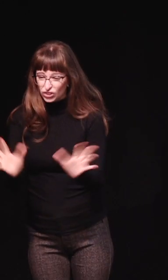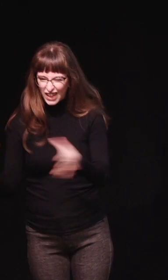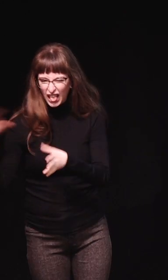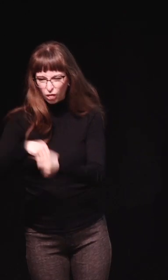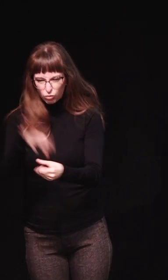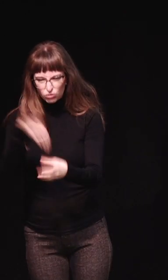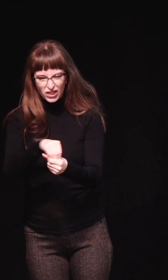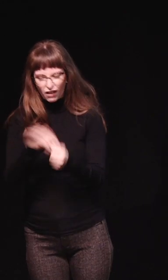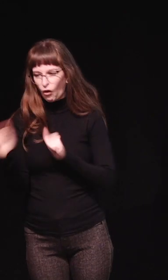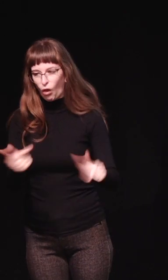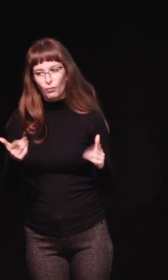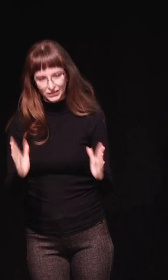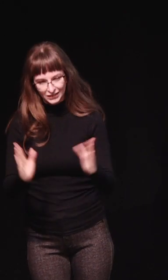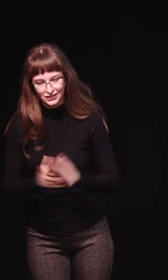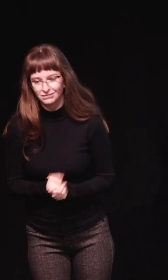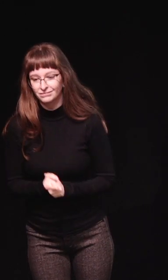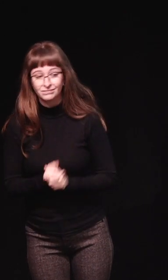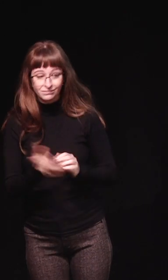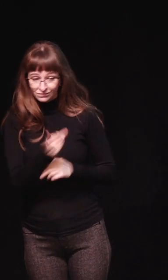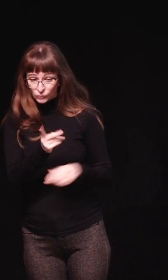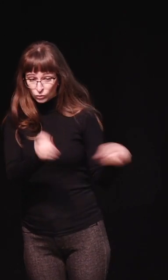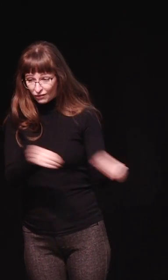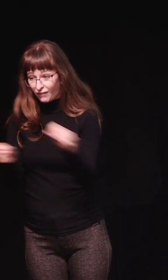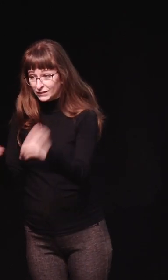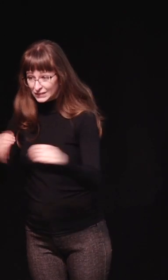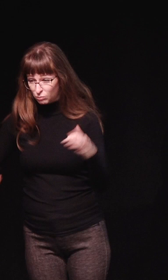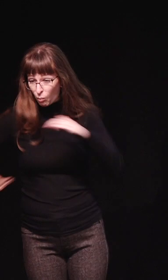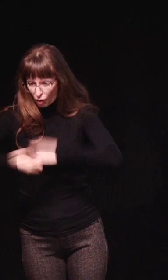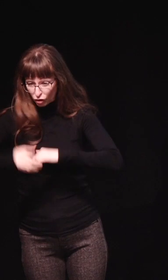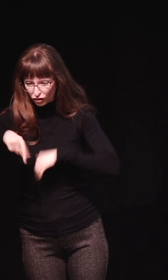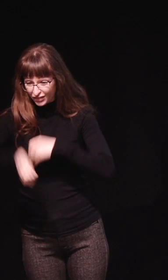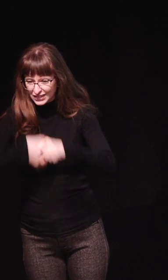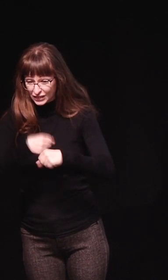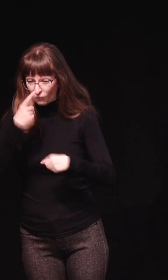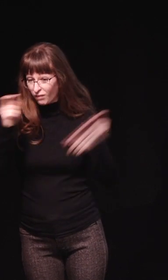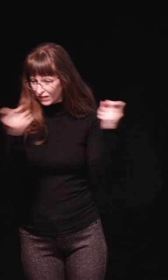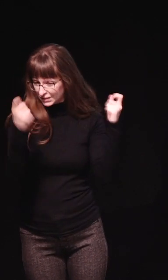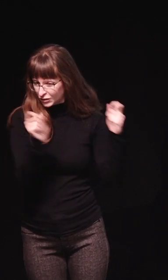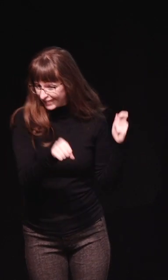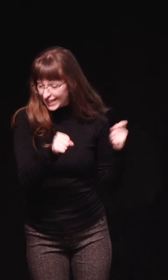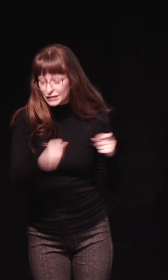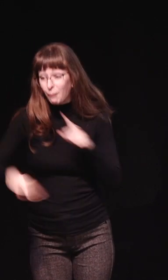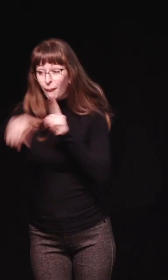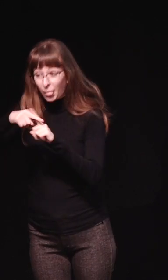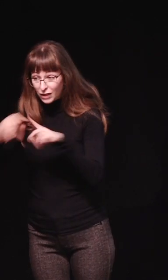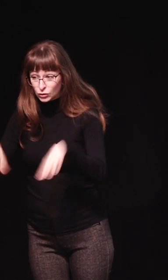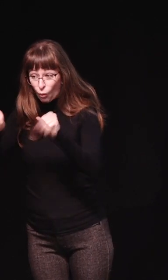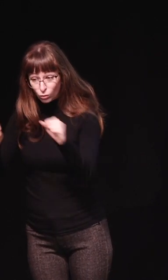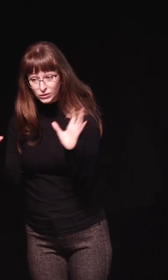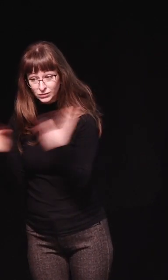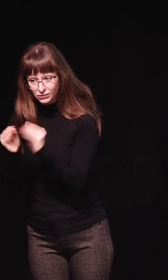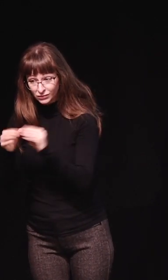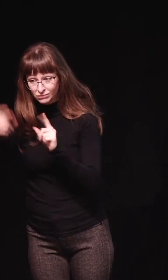all ways. They have partnered this year not only on the festival, but on the Film Industry Summit that will be running on